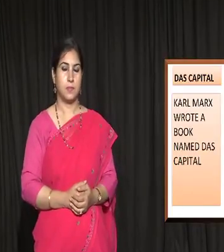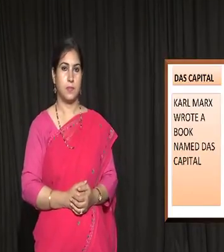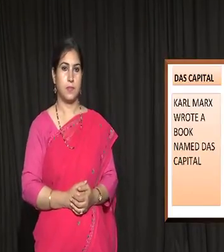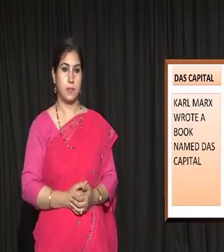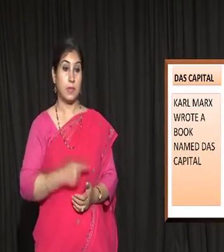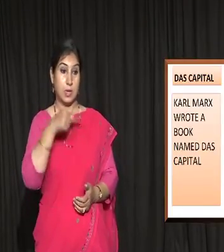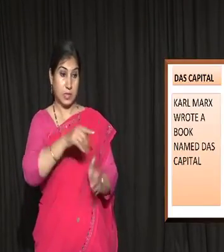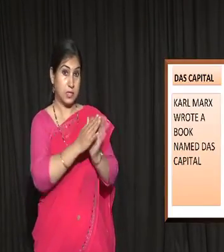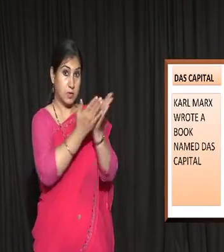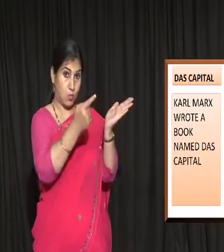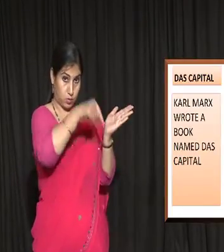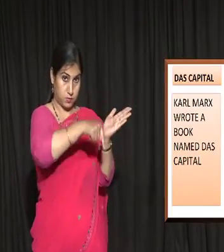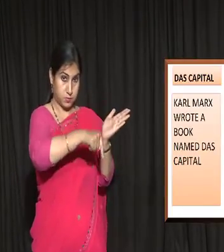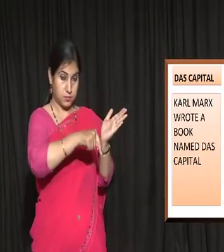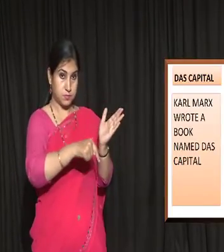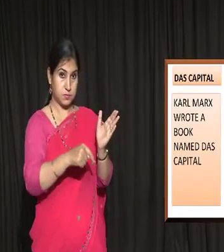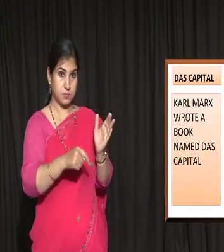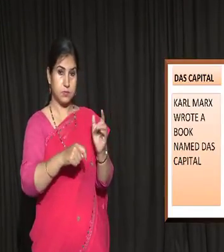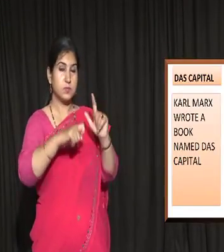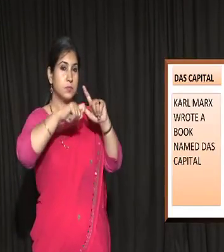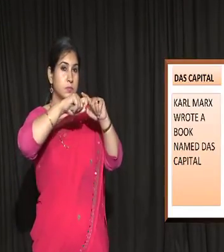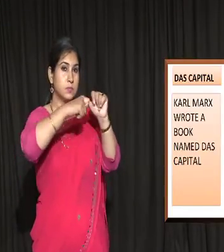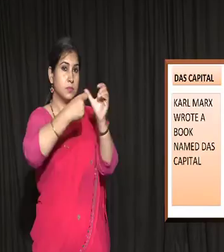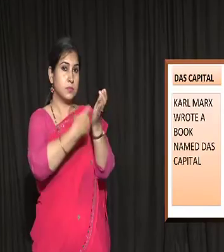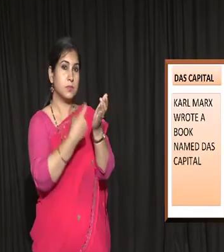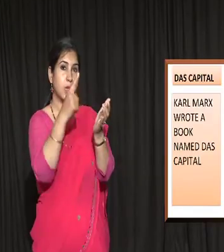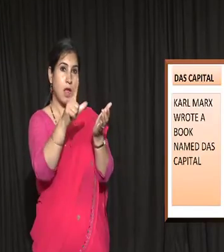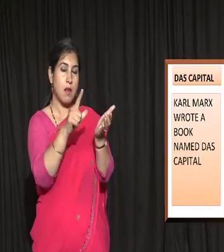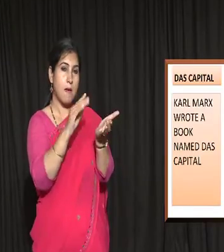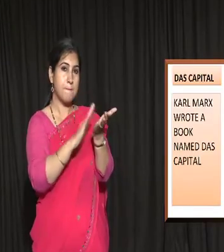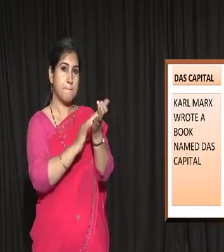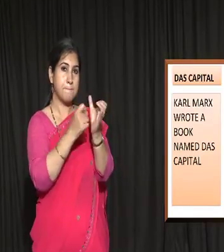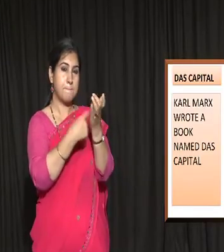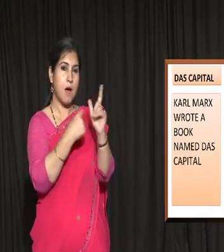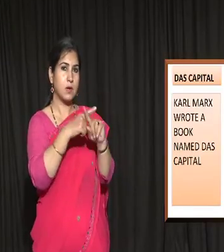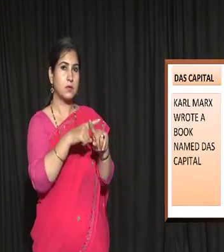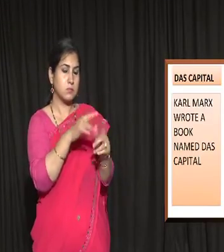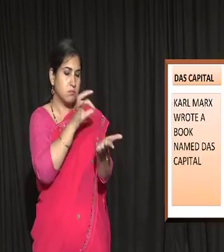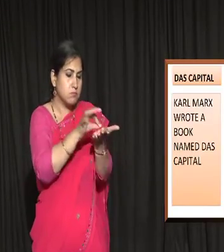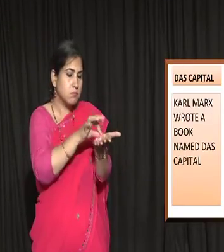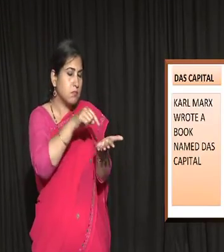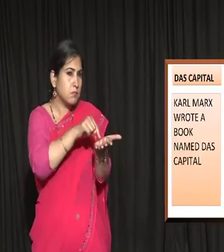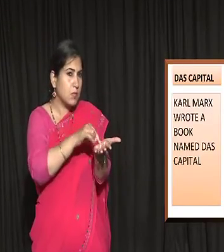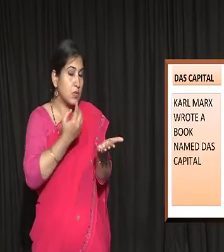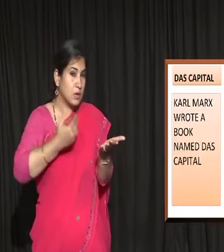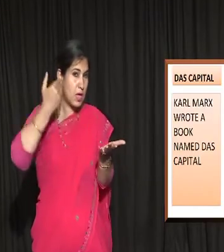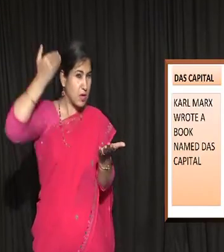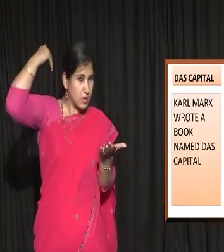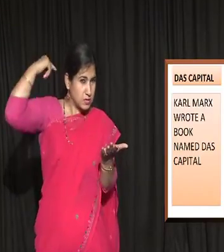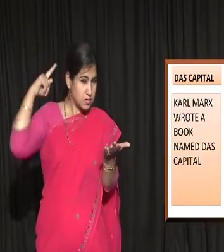In this book, Karl Marx pointed out that throughout our history, there has